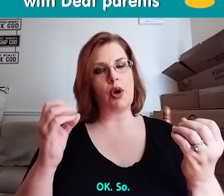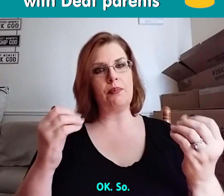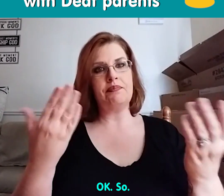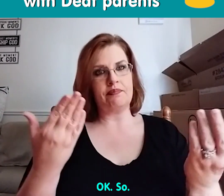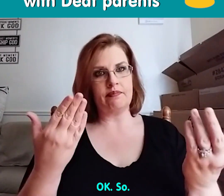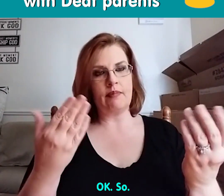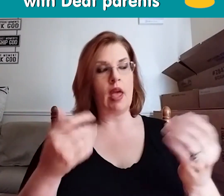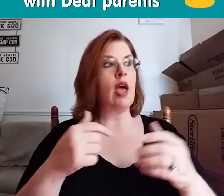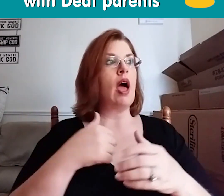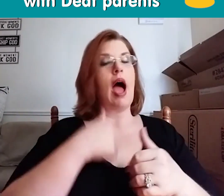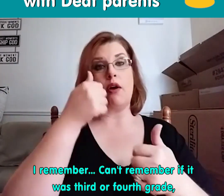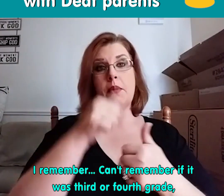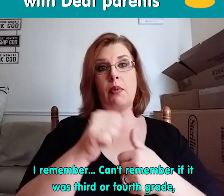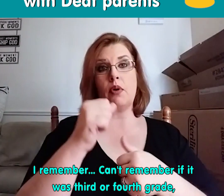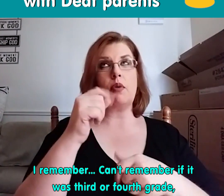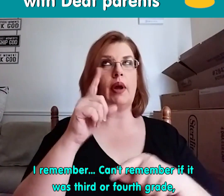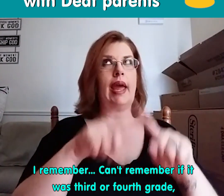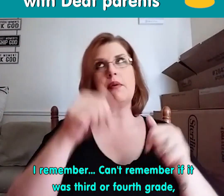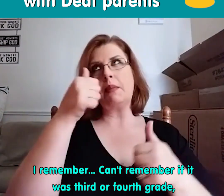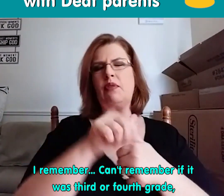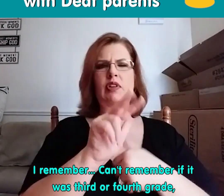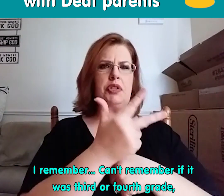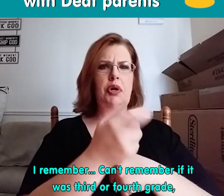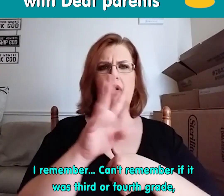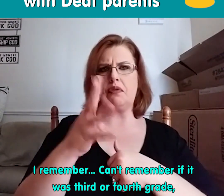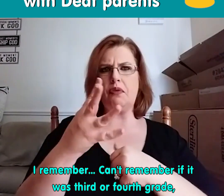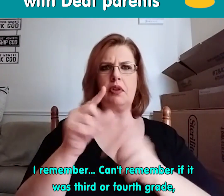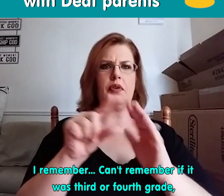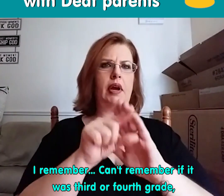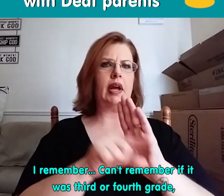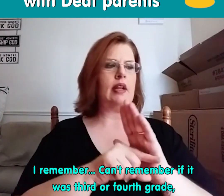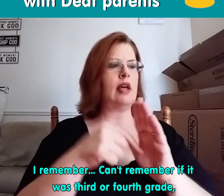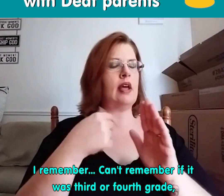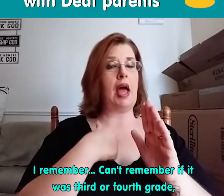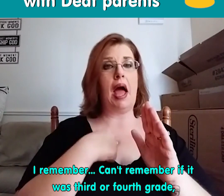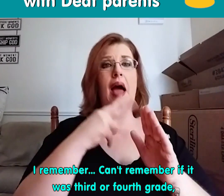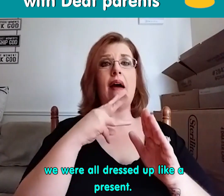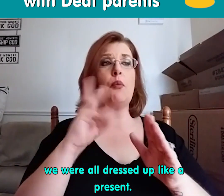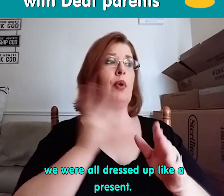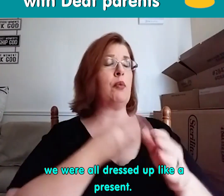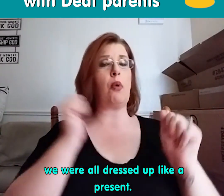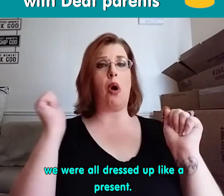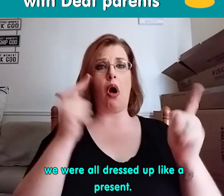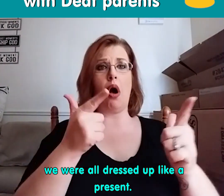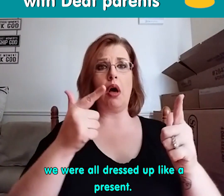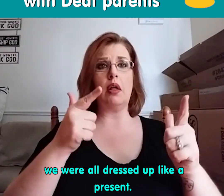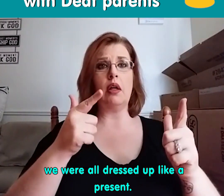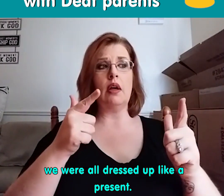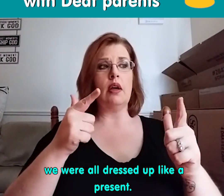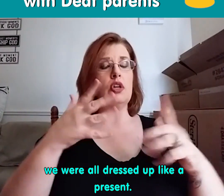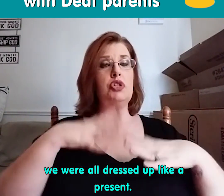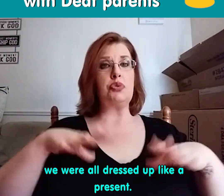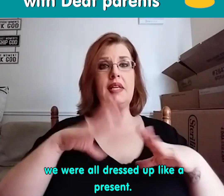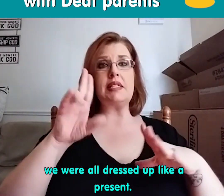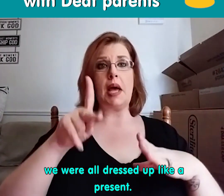so I can't remember if it was 3rd or 4th grade. We were all dressed